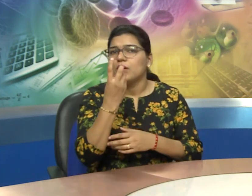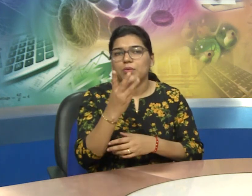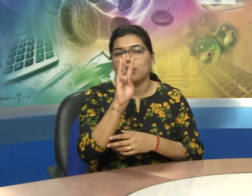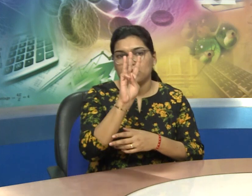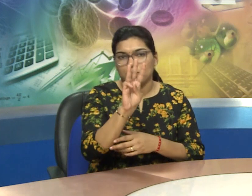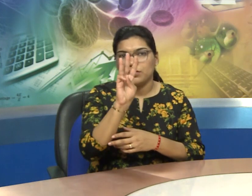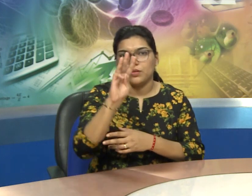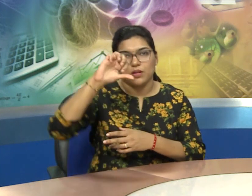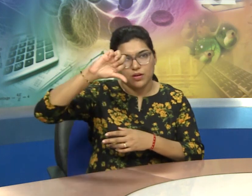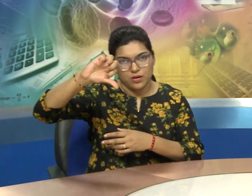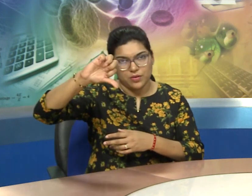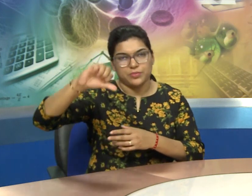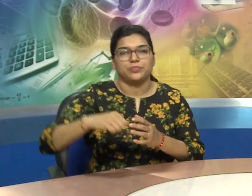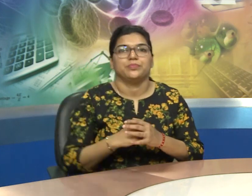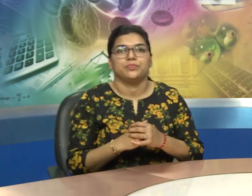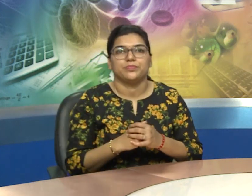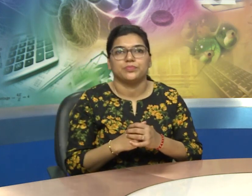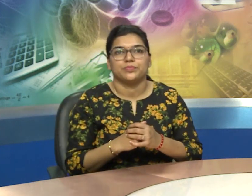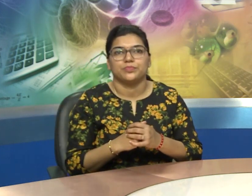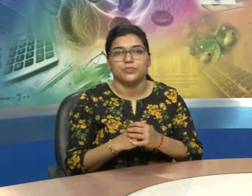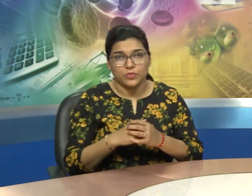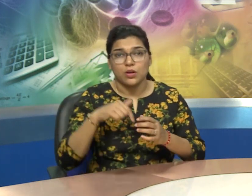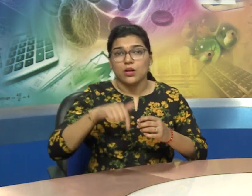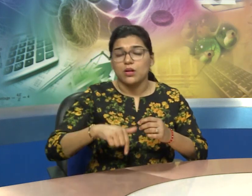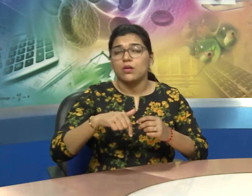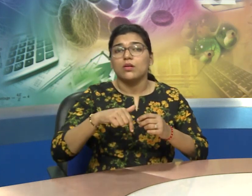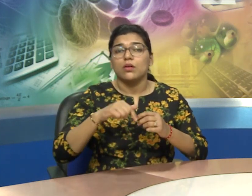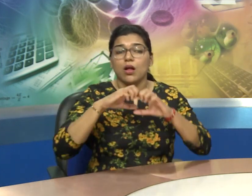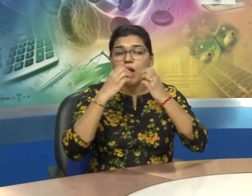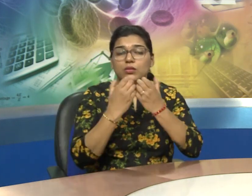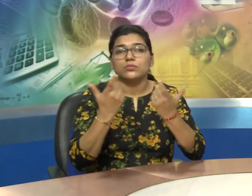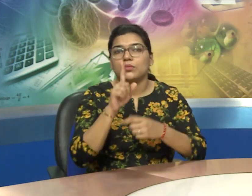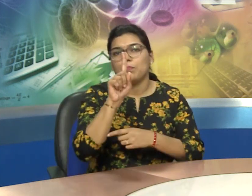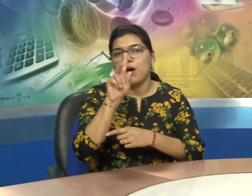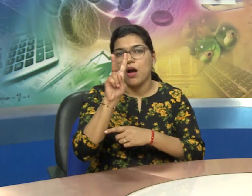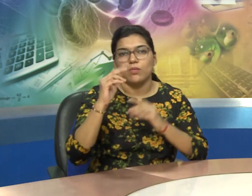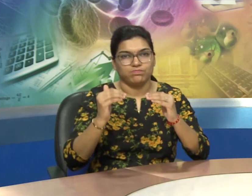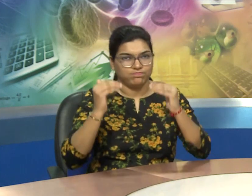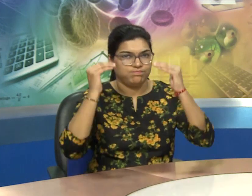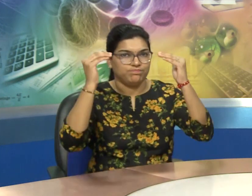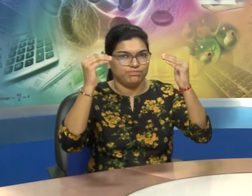Code number for this subject is 339. This video is for senior secondary level.